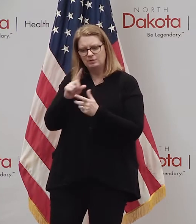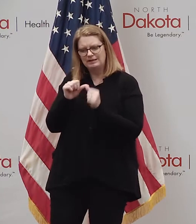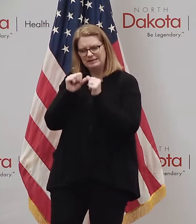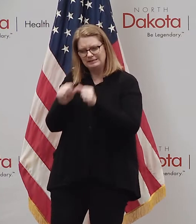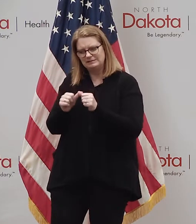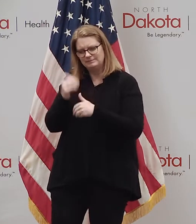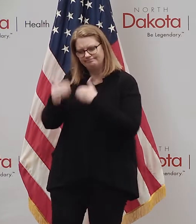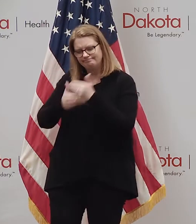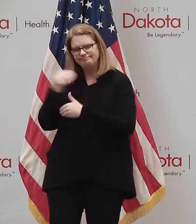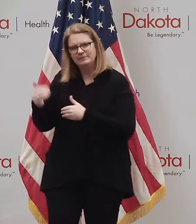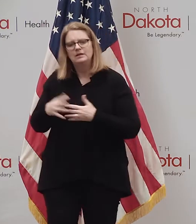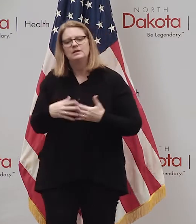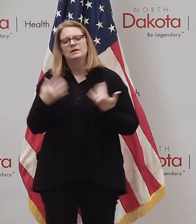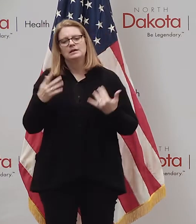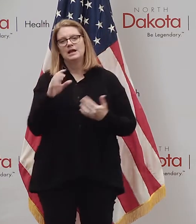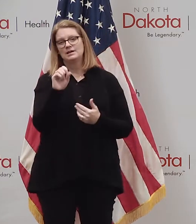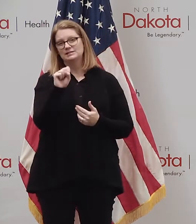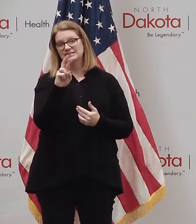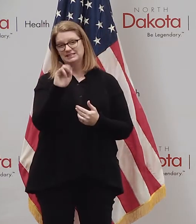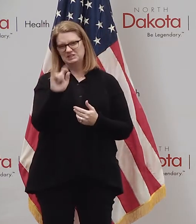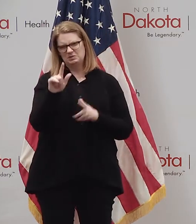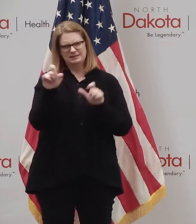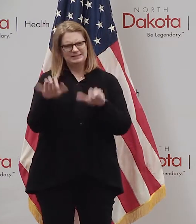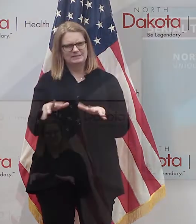this. When we take a look at serial testing,